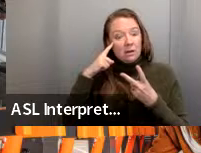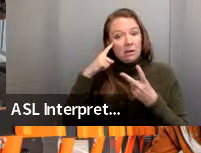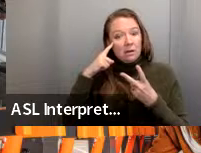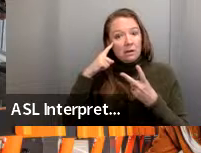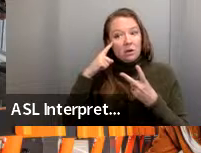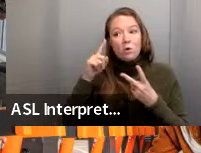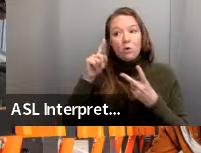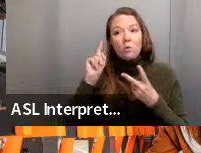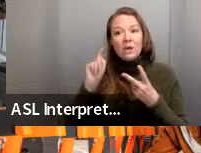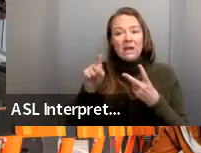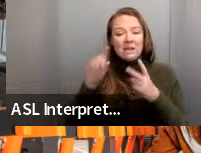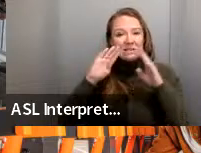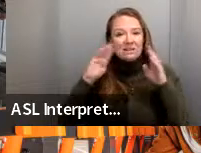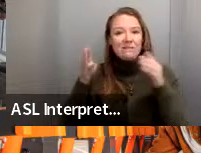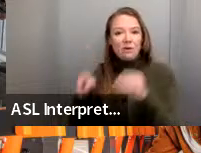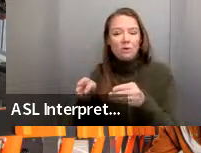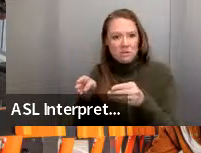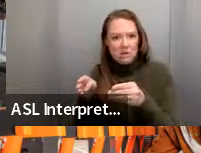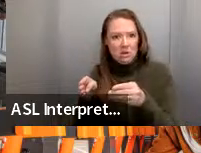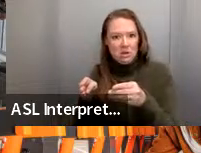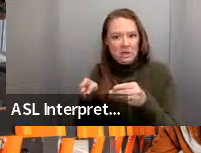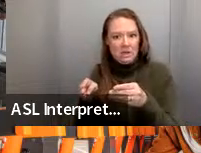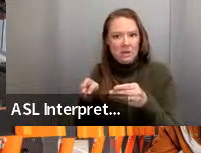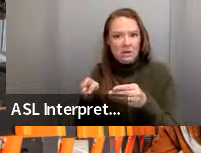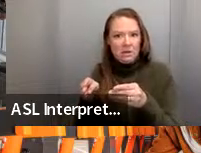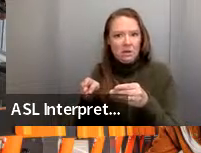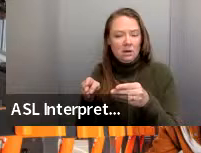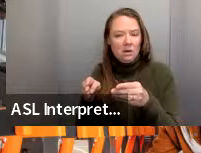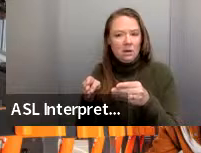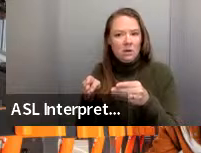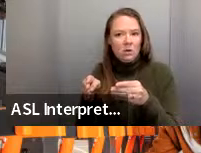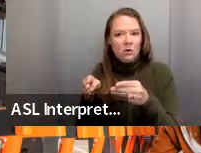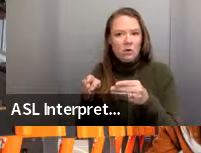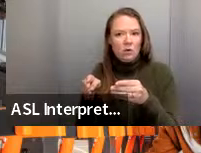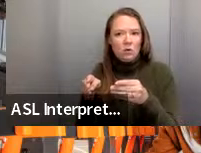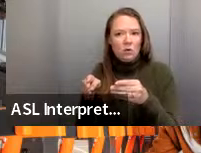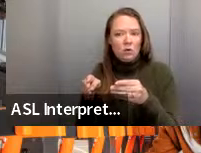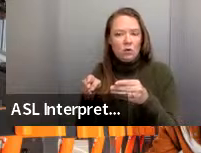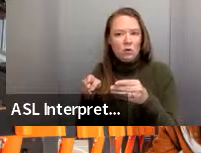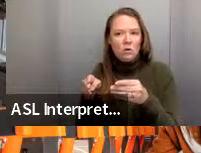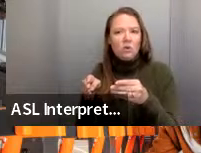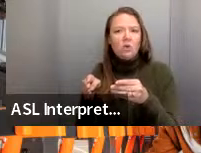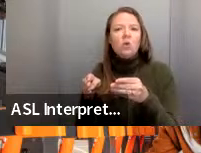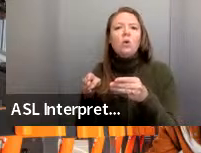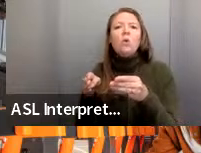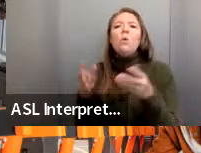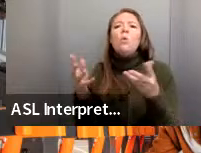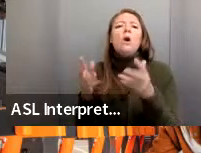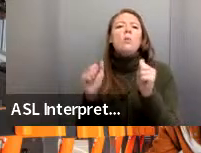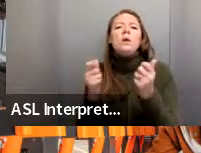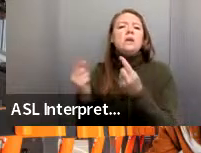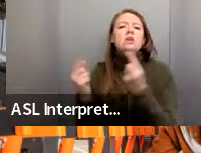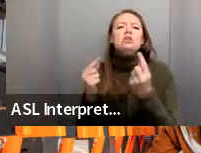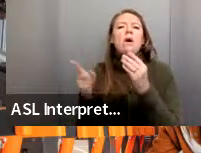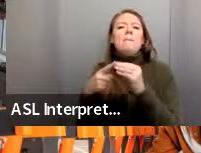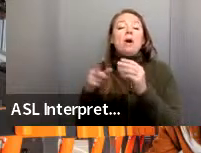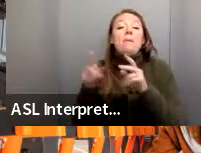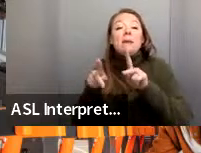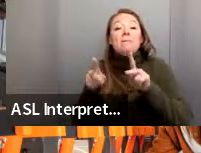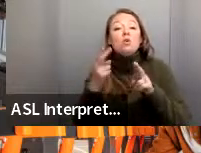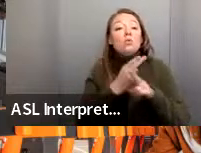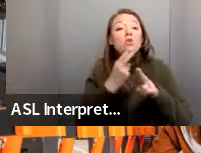what we need to be focusing on is what we can do about people who use wheelchairs